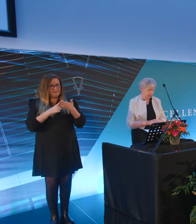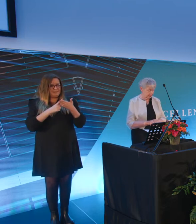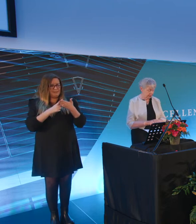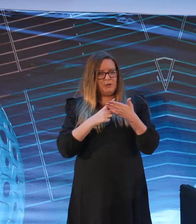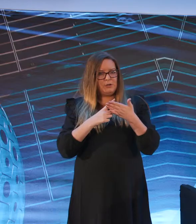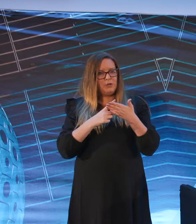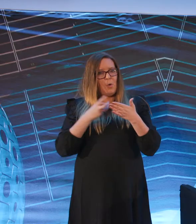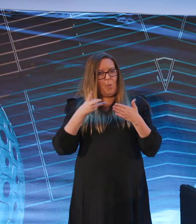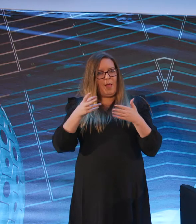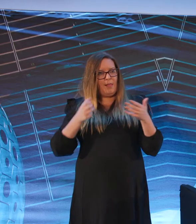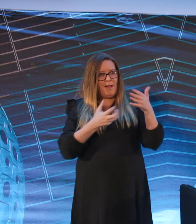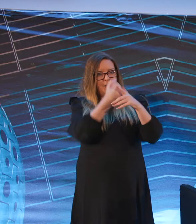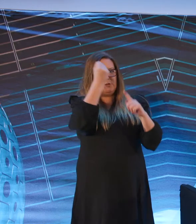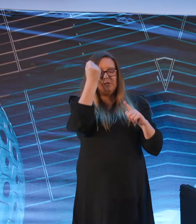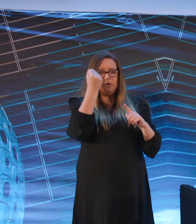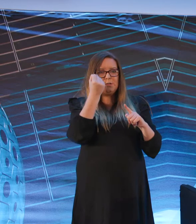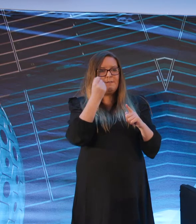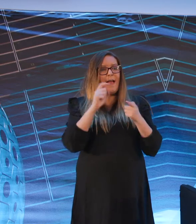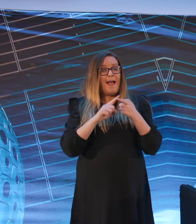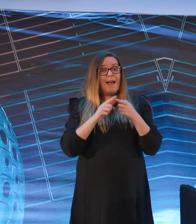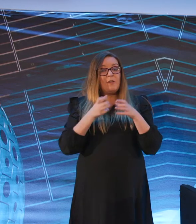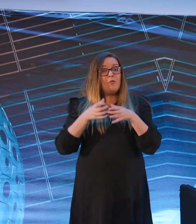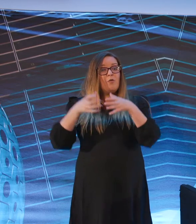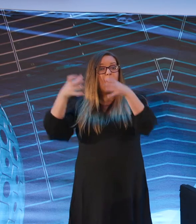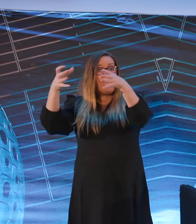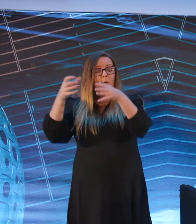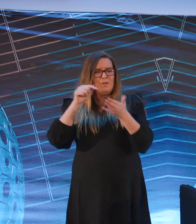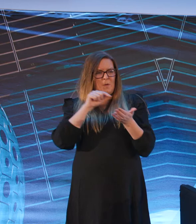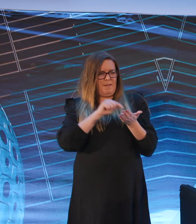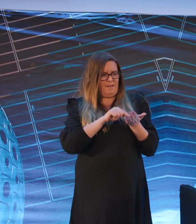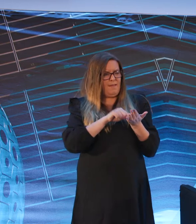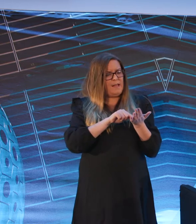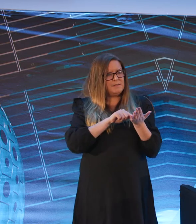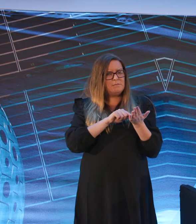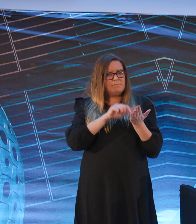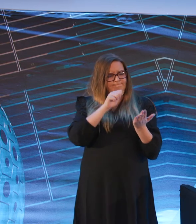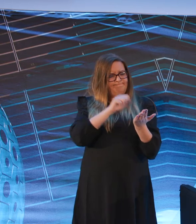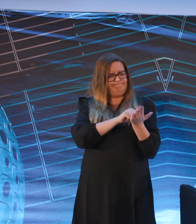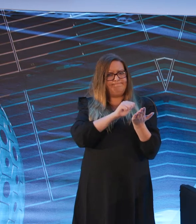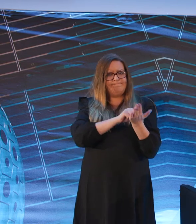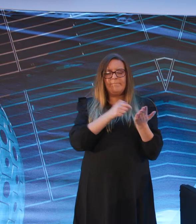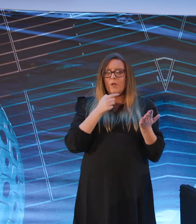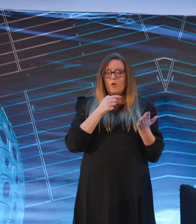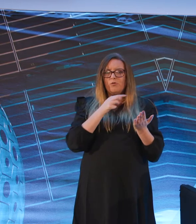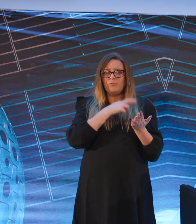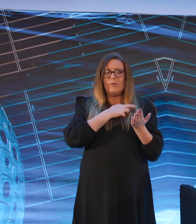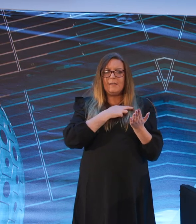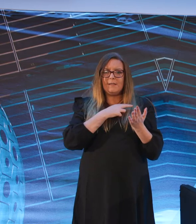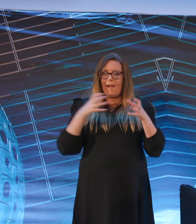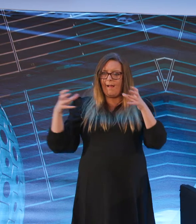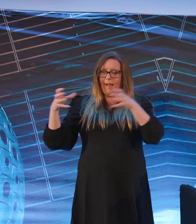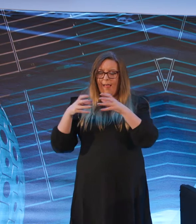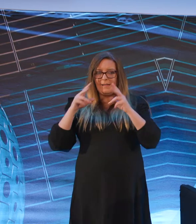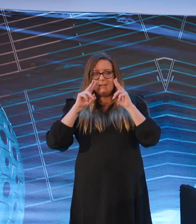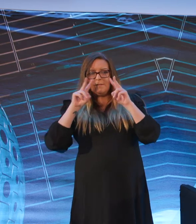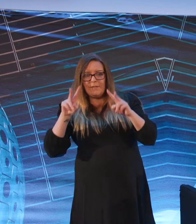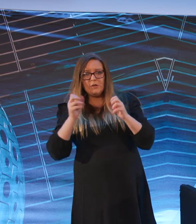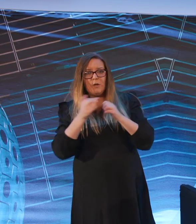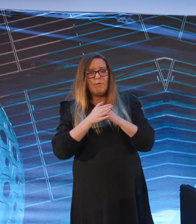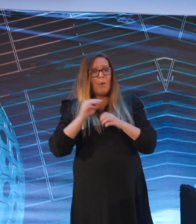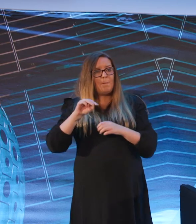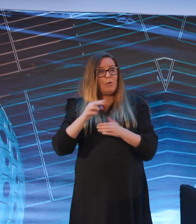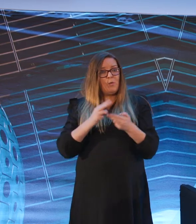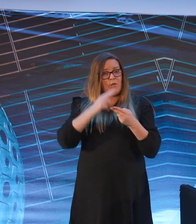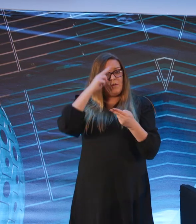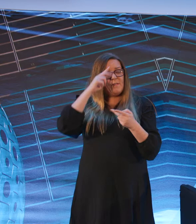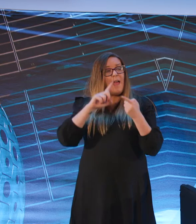growth. So this strategic plan is a collective vision for the future of Maynooth University, and it